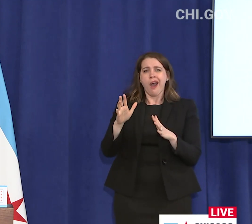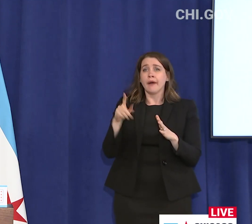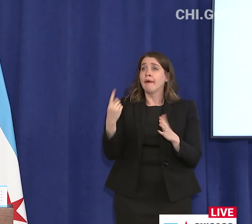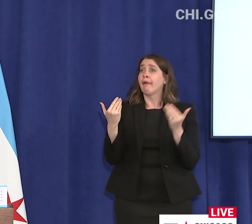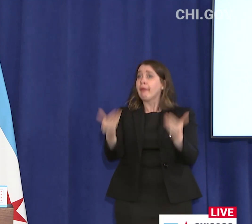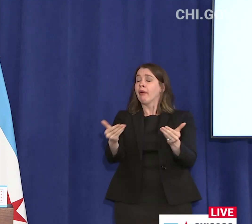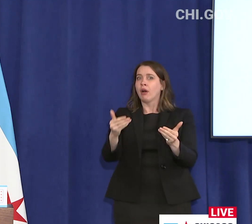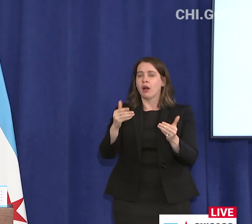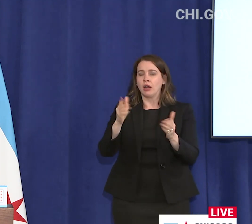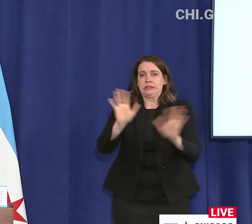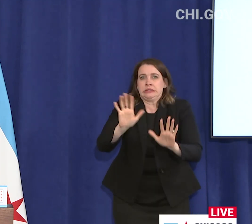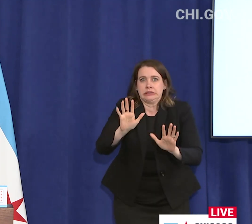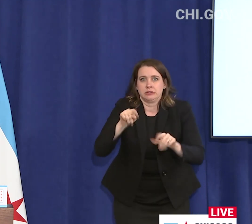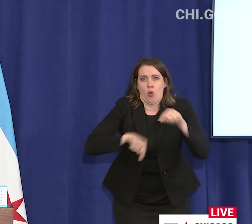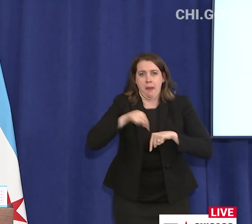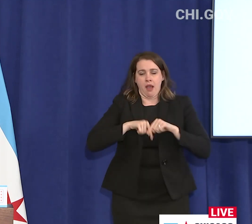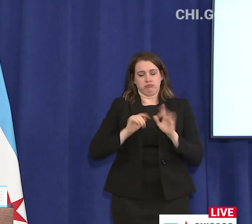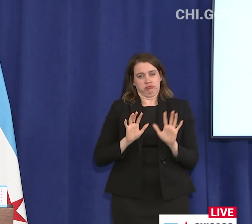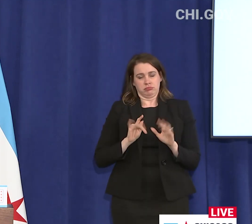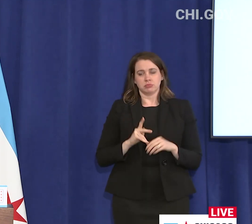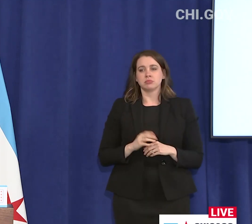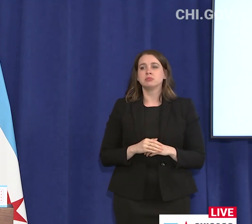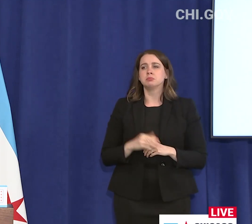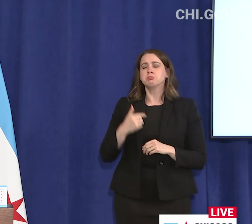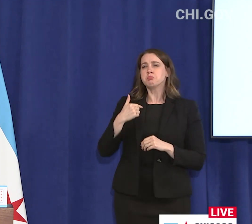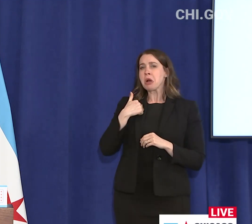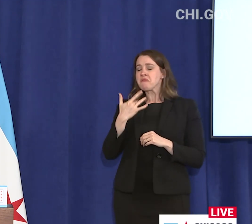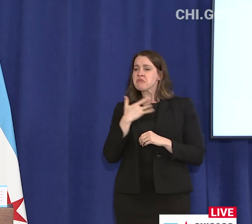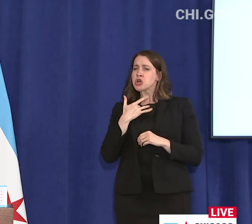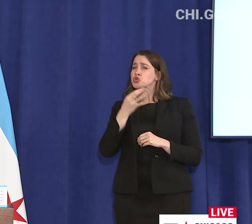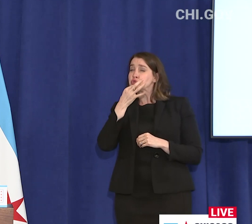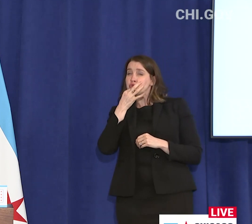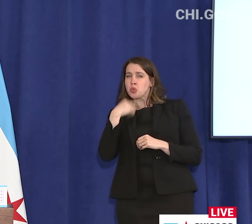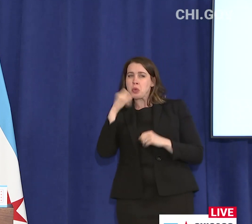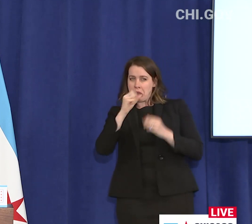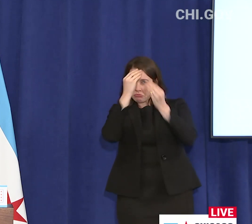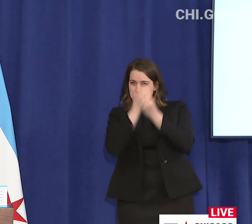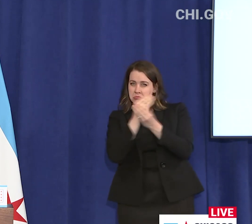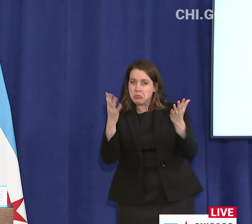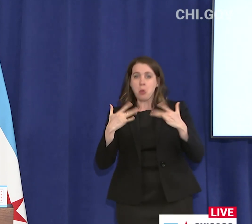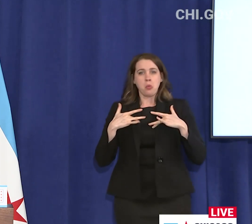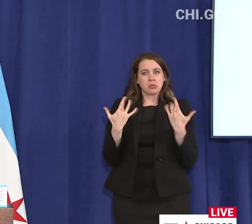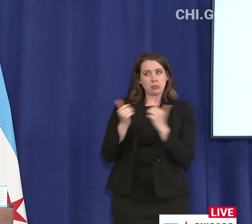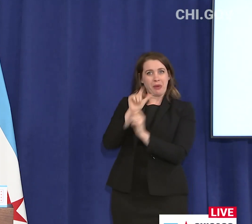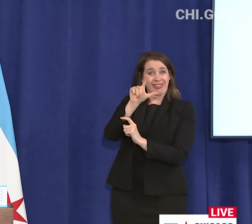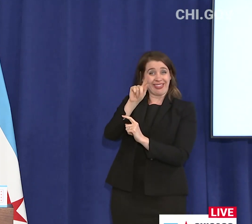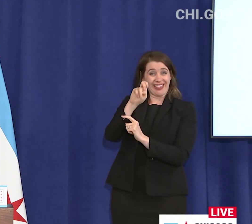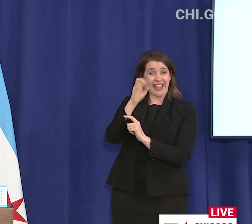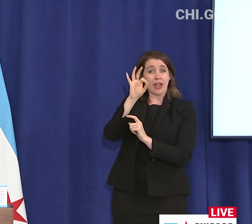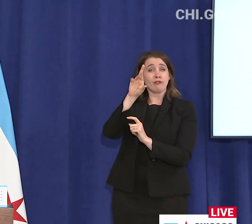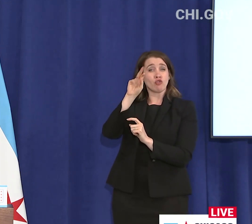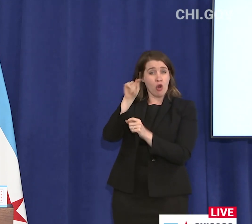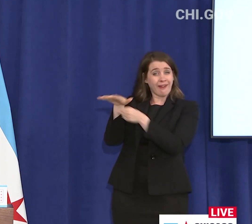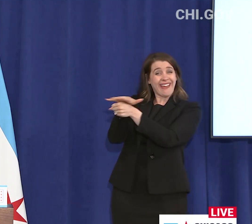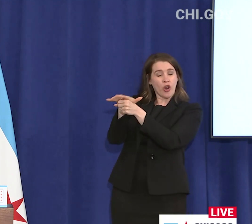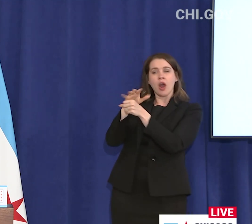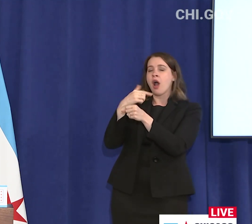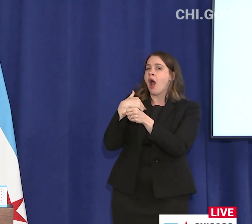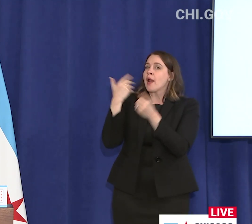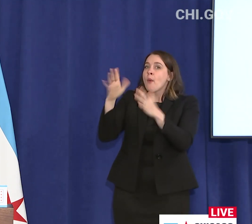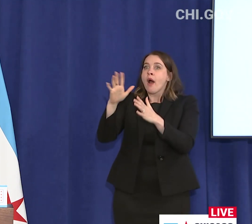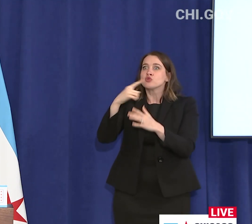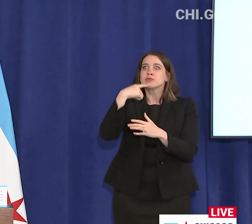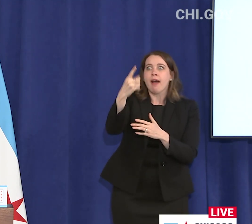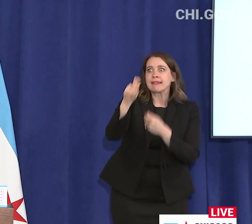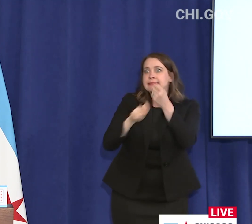we will, I think we'll be in a position to announce plans soon, but I don't want to put a specific date on when that's going to happen. But we